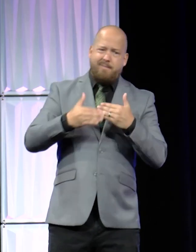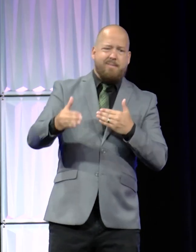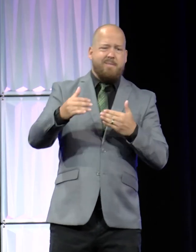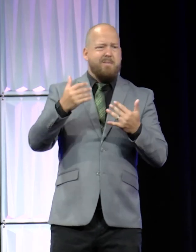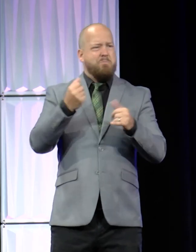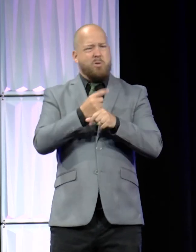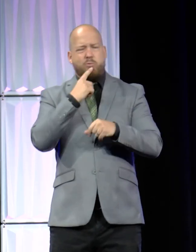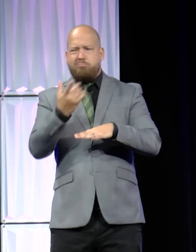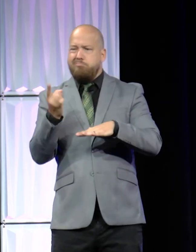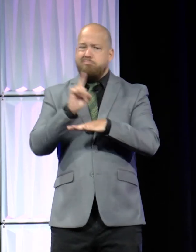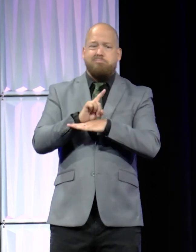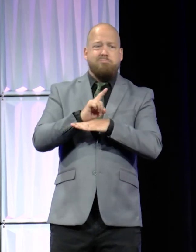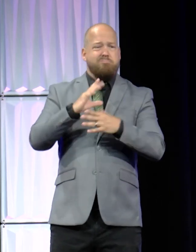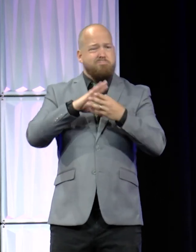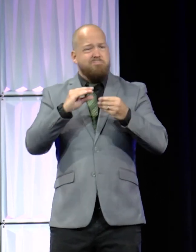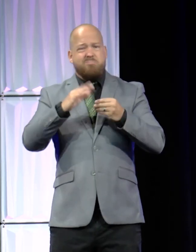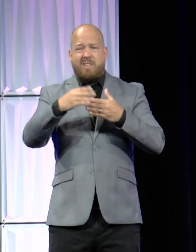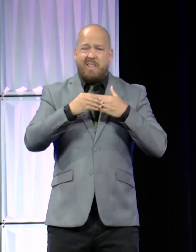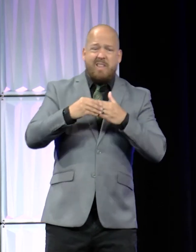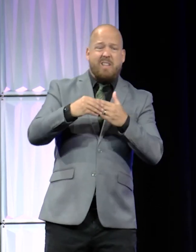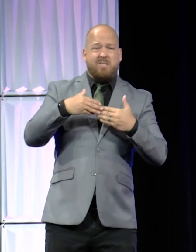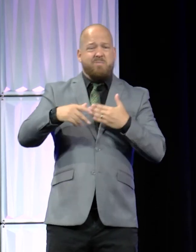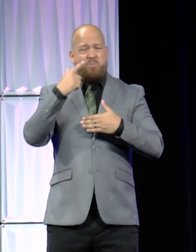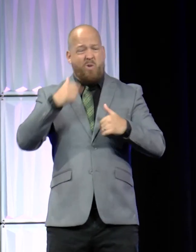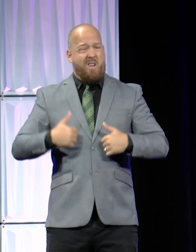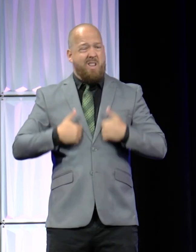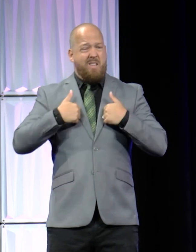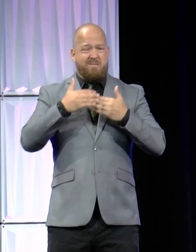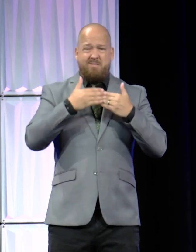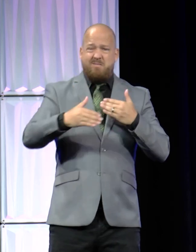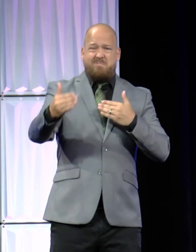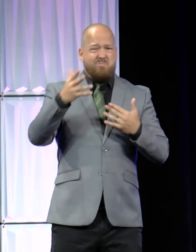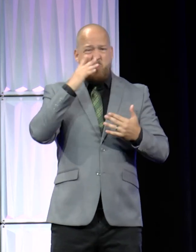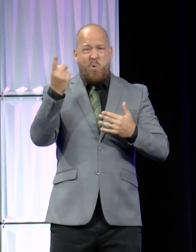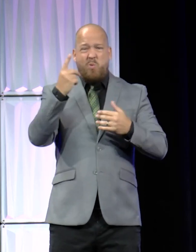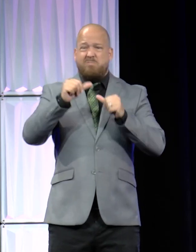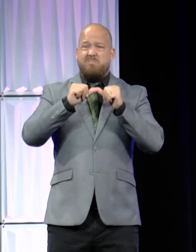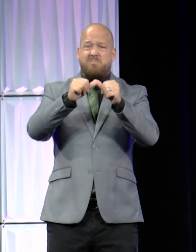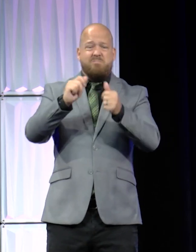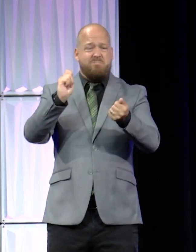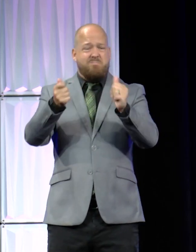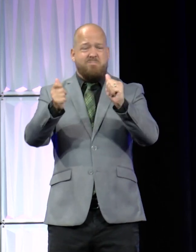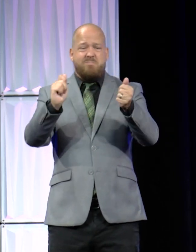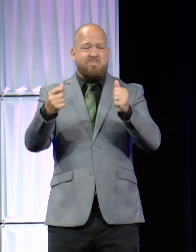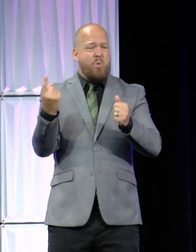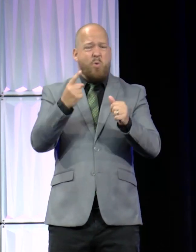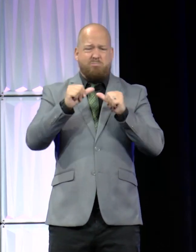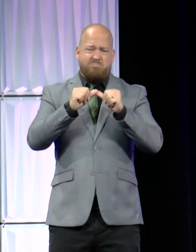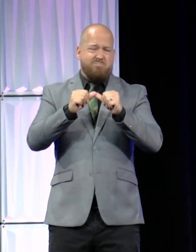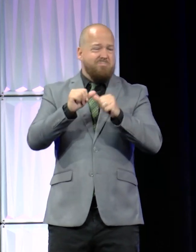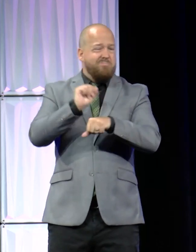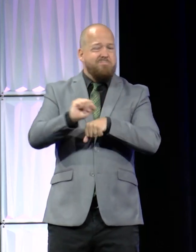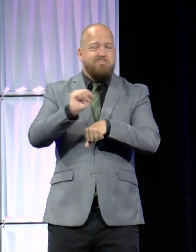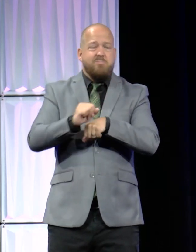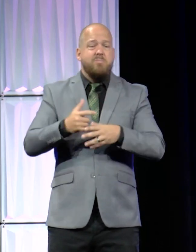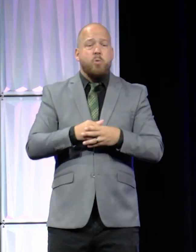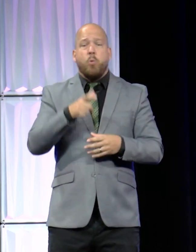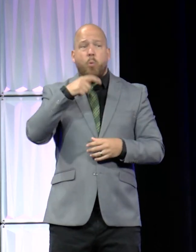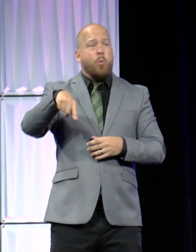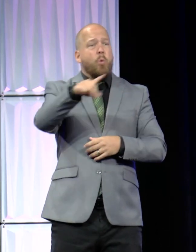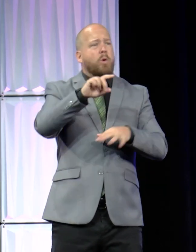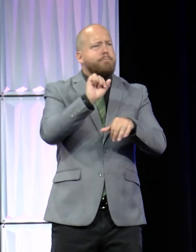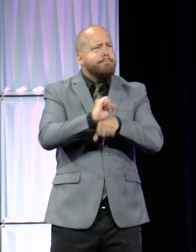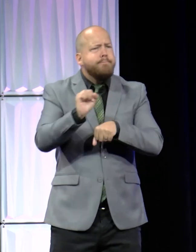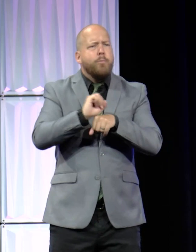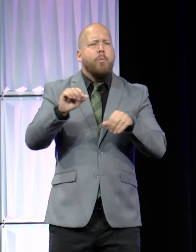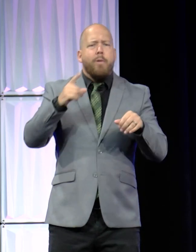that has allowed sexual violence to exist for far too long. The work you do is critical. It's often thankless, but I just want to tell you